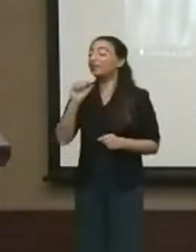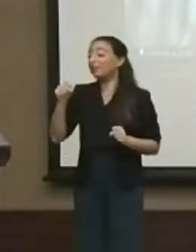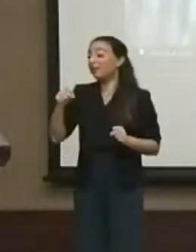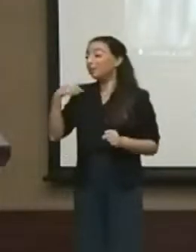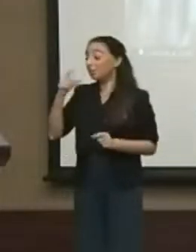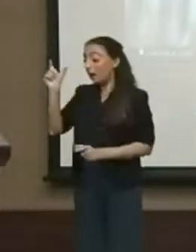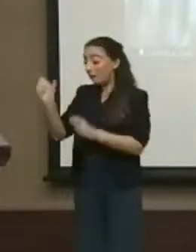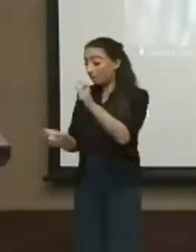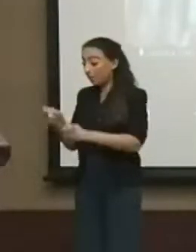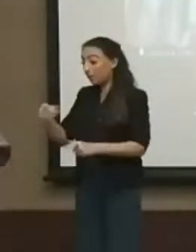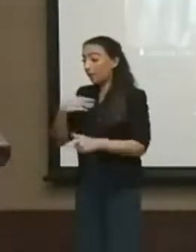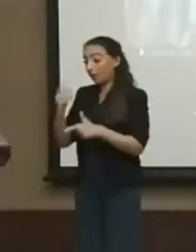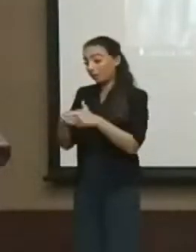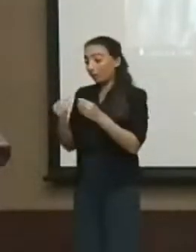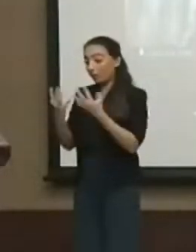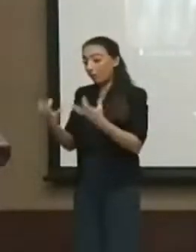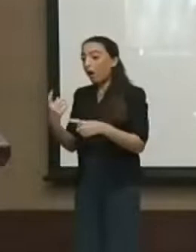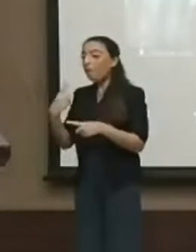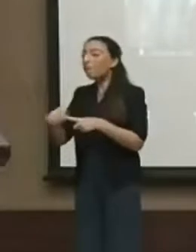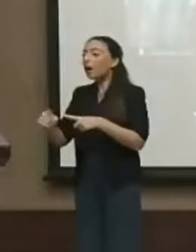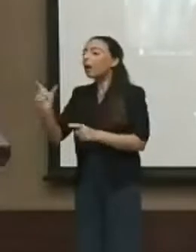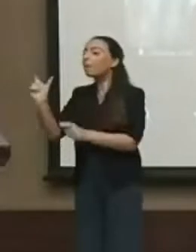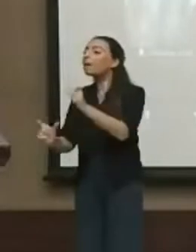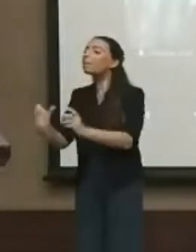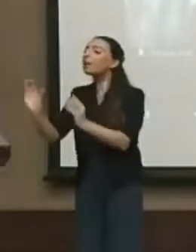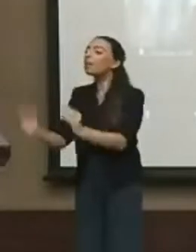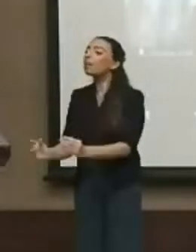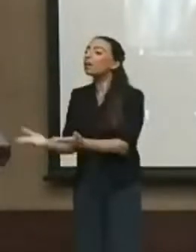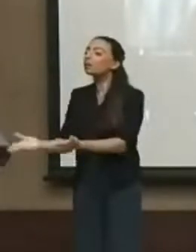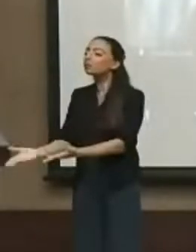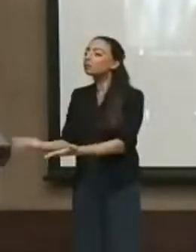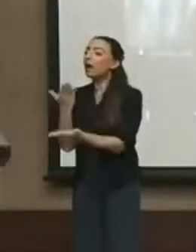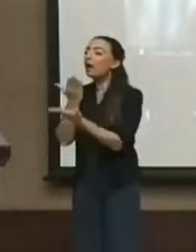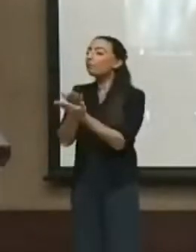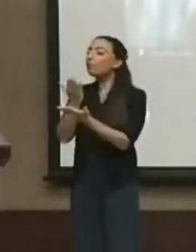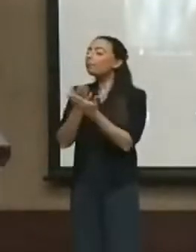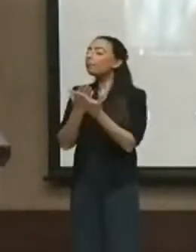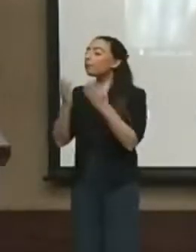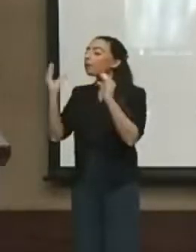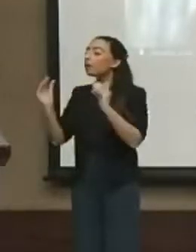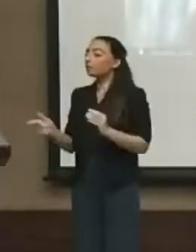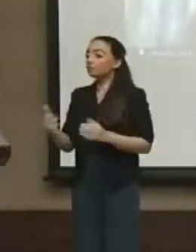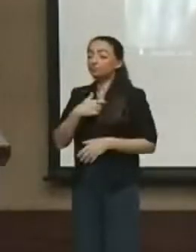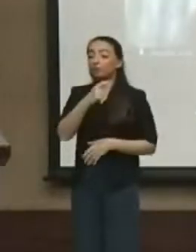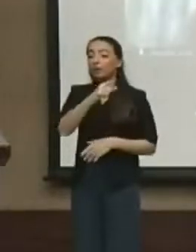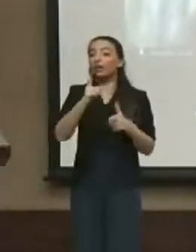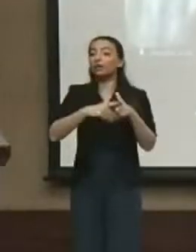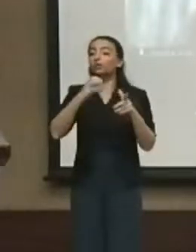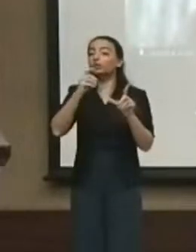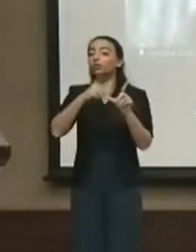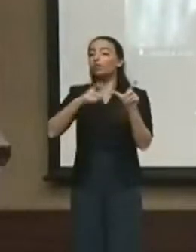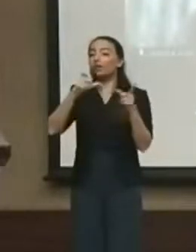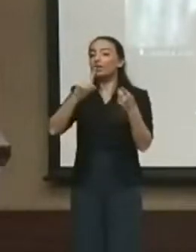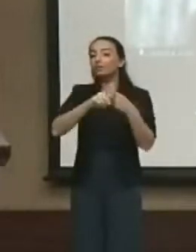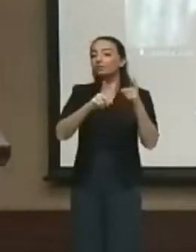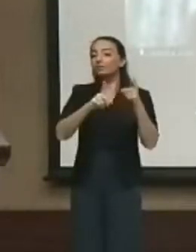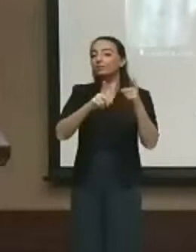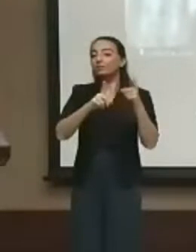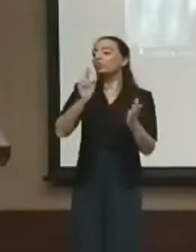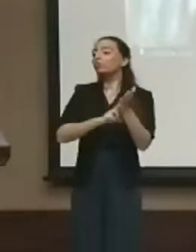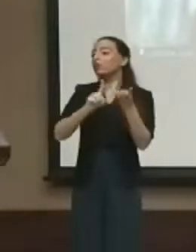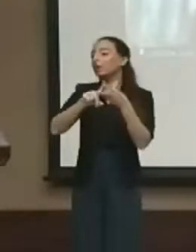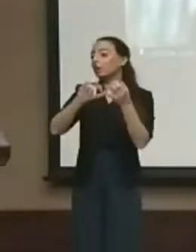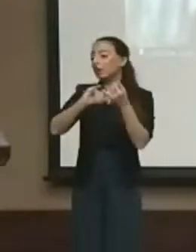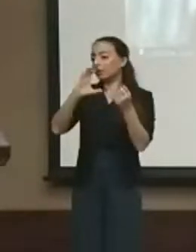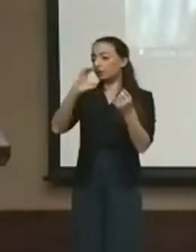that you outlined. There's Joyce Bowen here from UNESCO. Inclusive education became a big